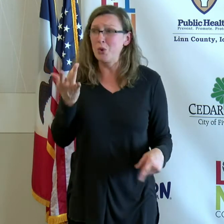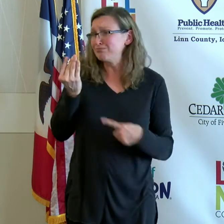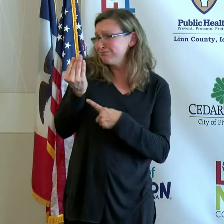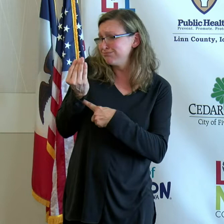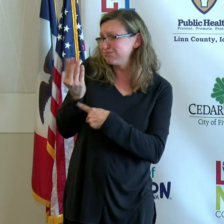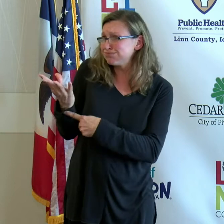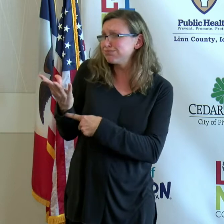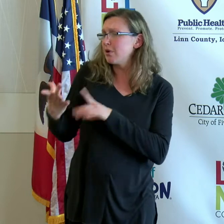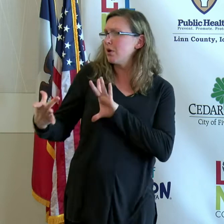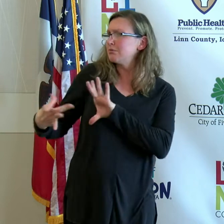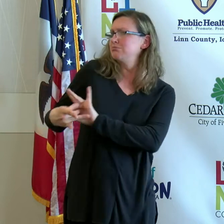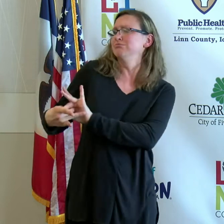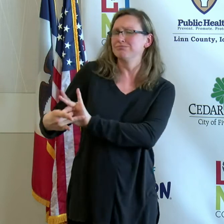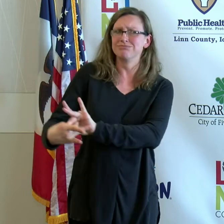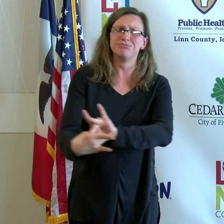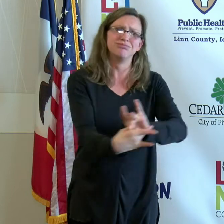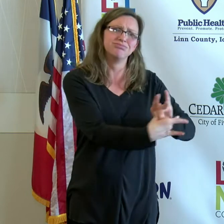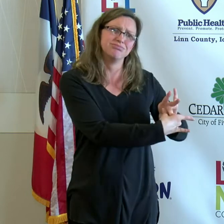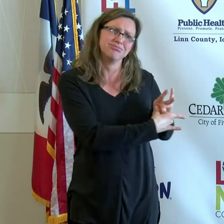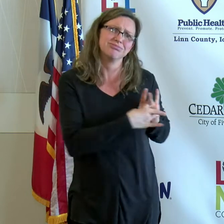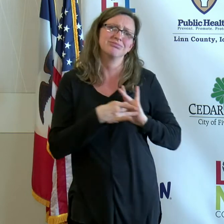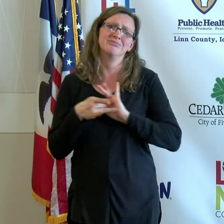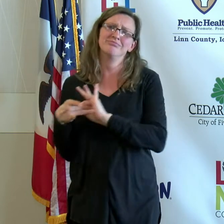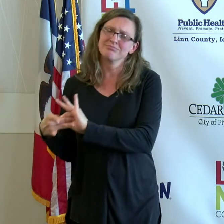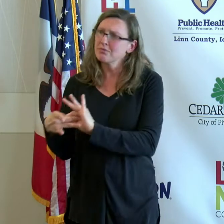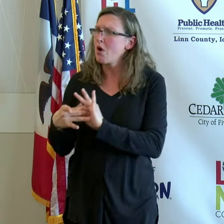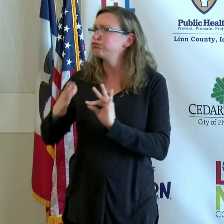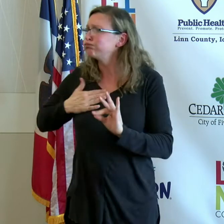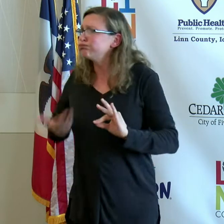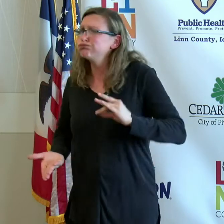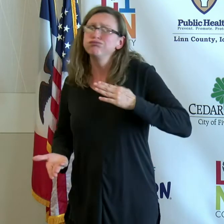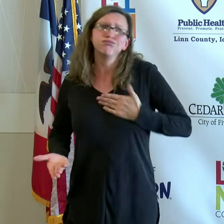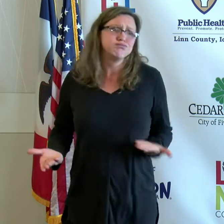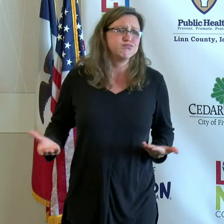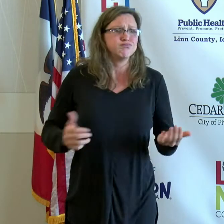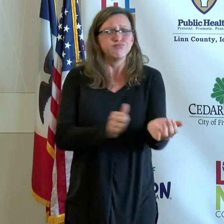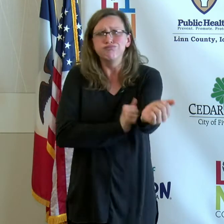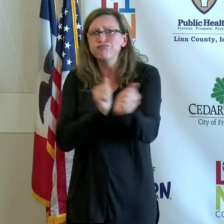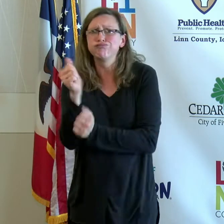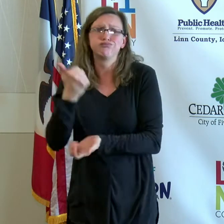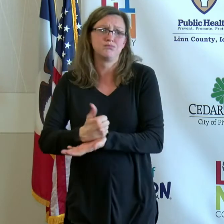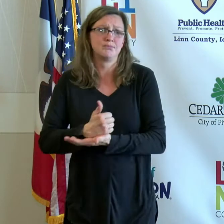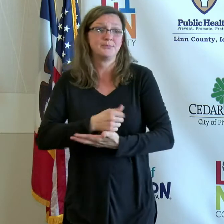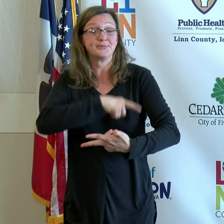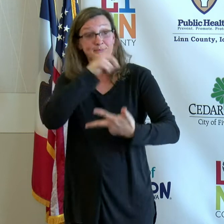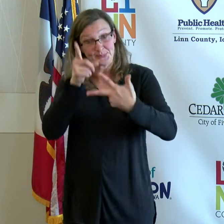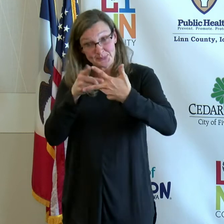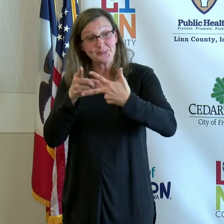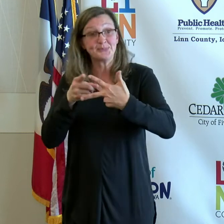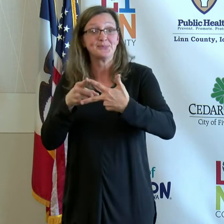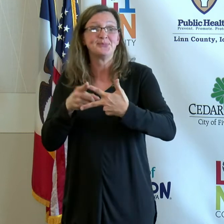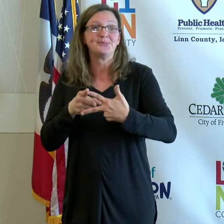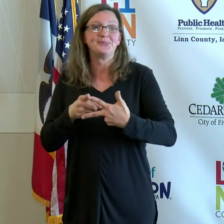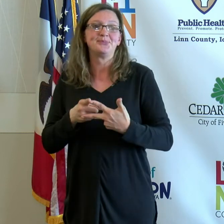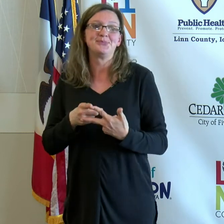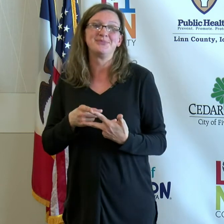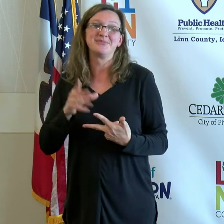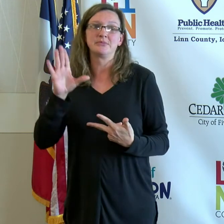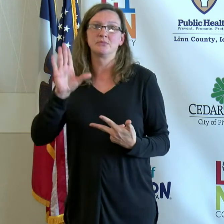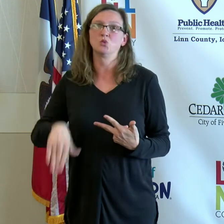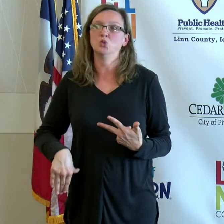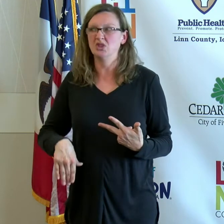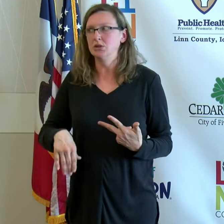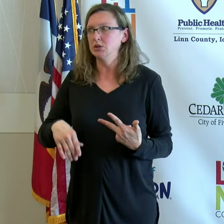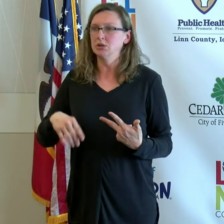help. Second, we know from past experience that the trauma of this epidemic is impacting all Iowans,